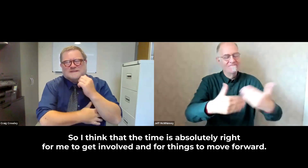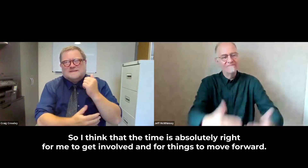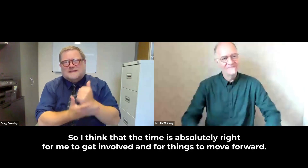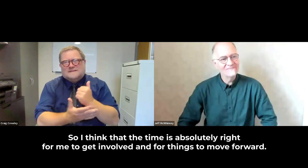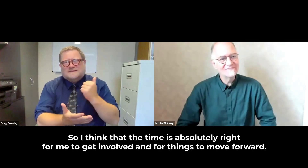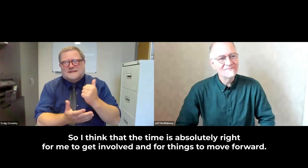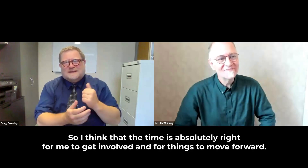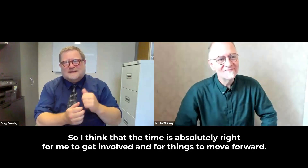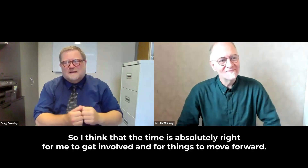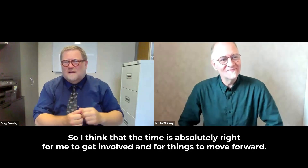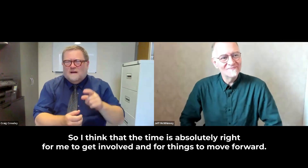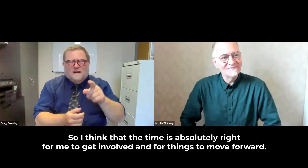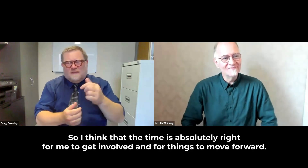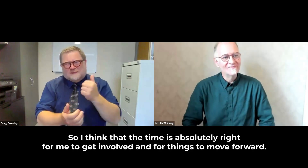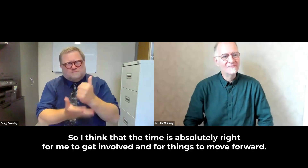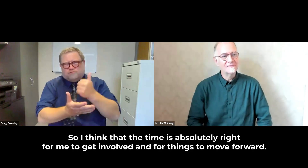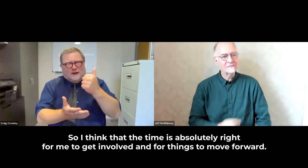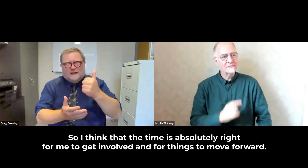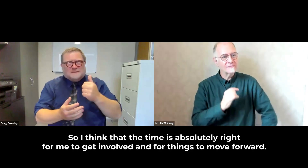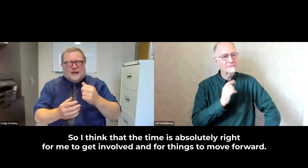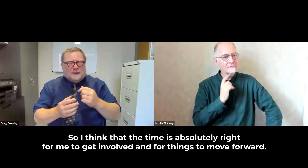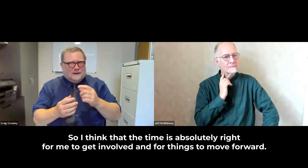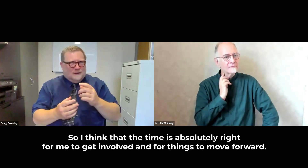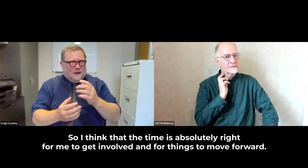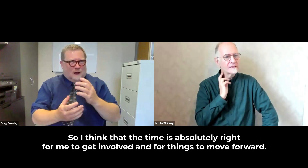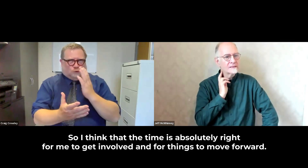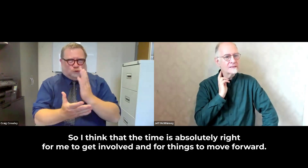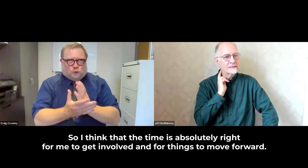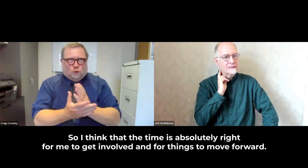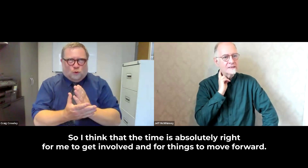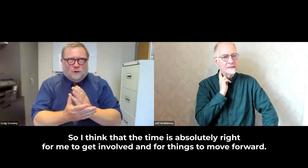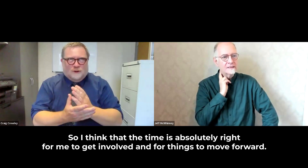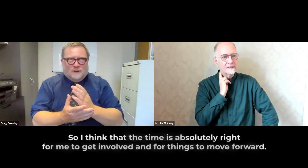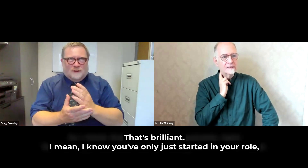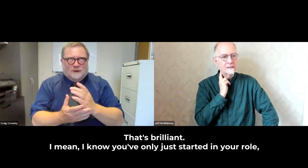time is absolutely right for me to get involved and for things to move forward.